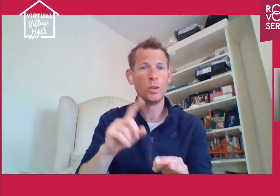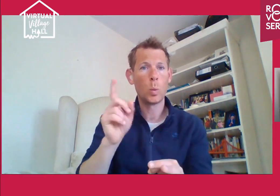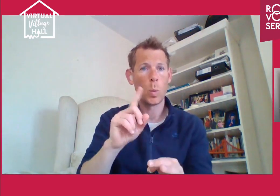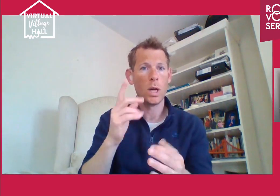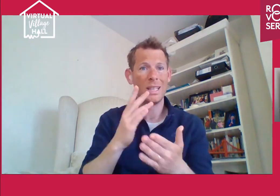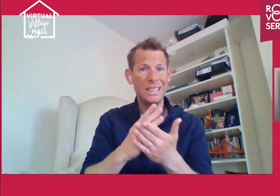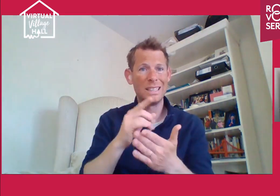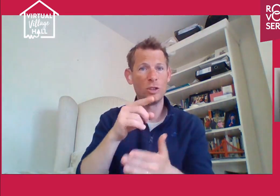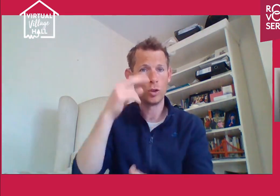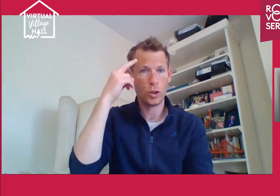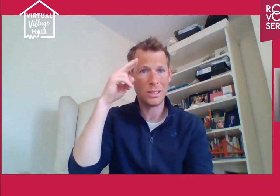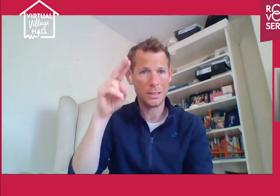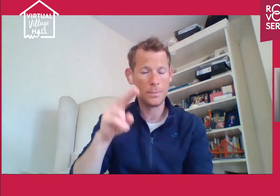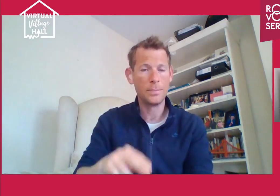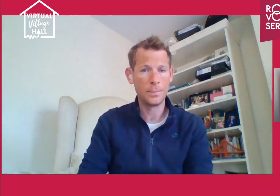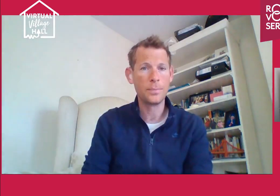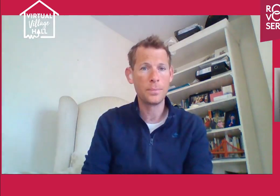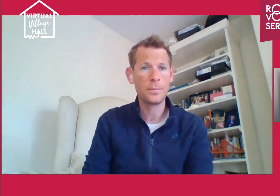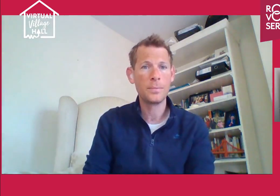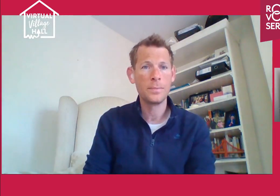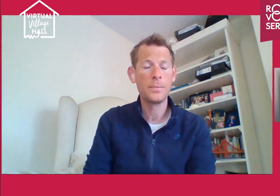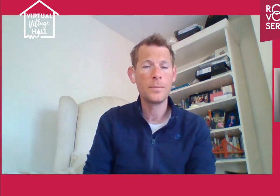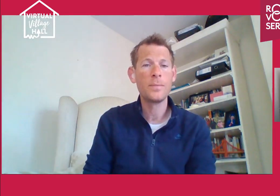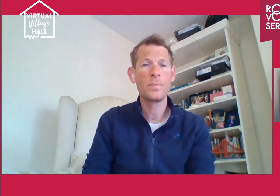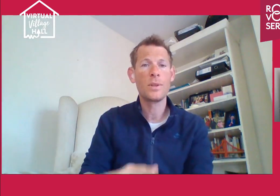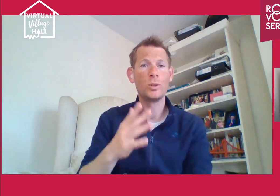So the question is, what is your name?